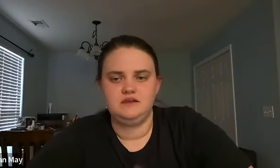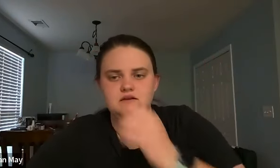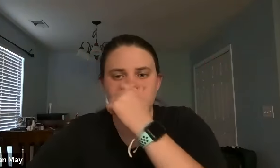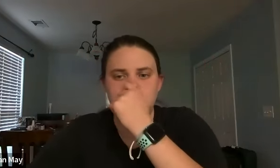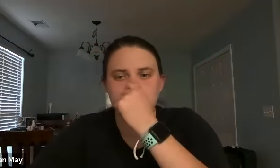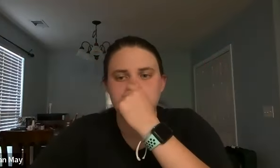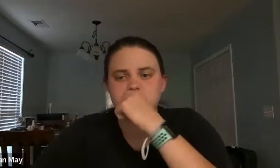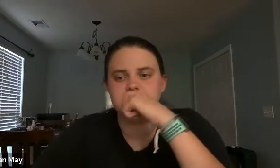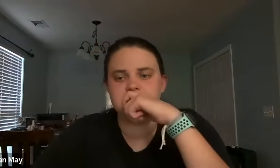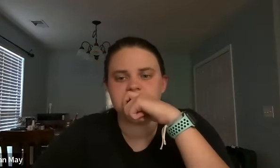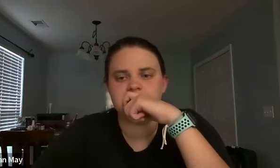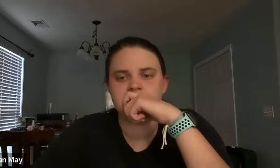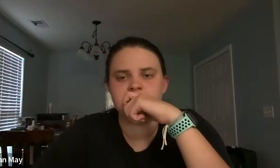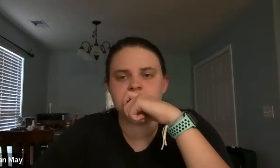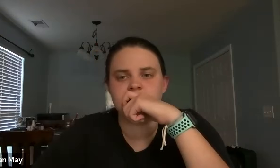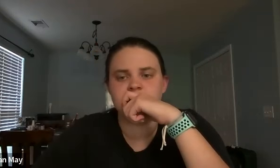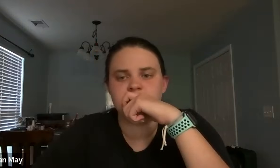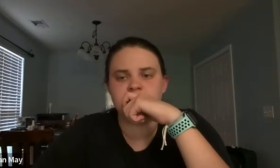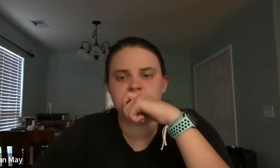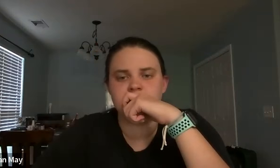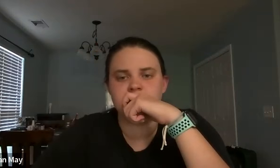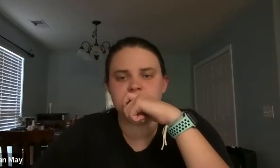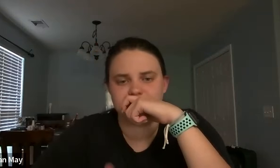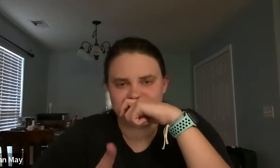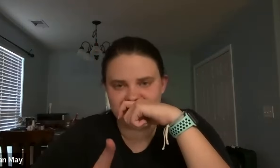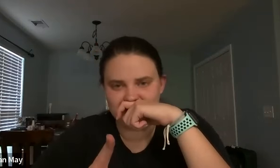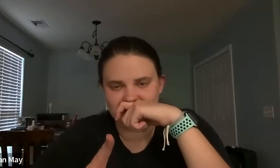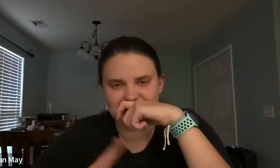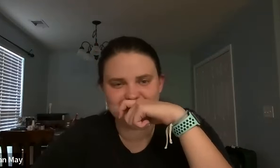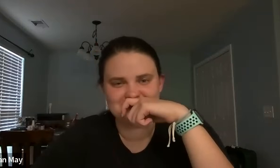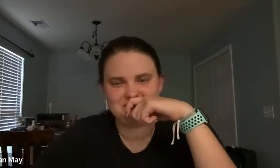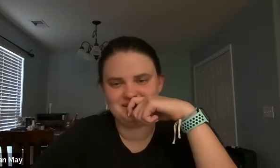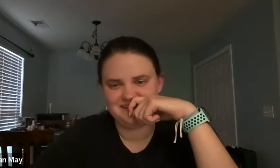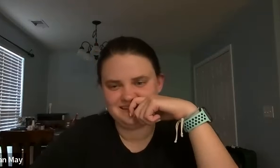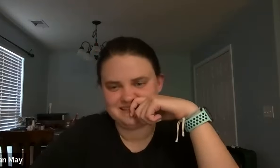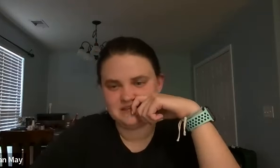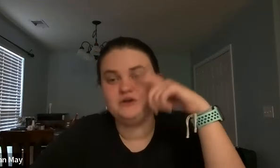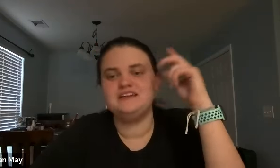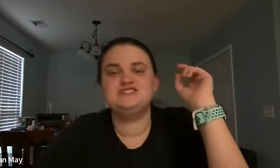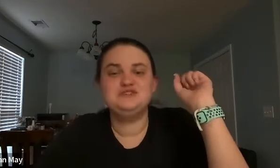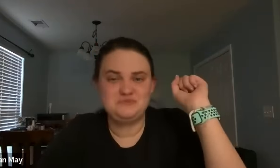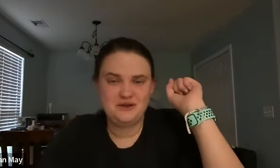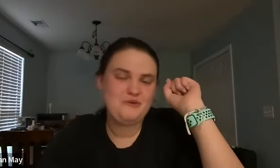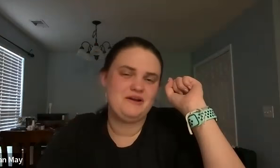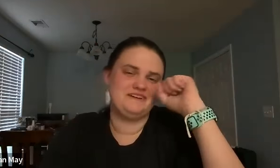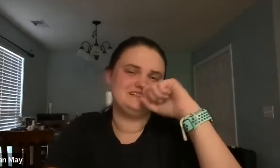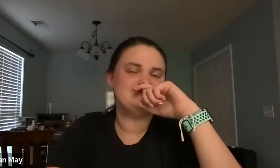think. Okay, good. Someone's typing. Yes. Okay, soup. Oh, perfect. So